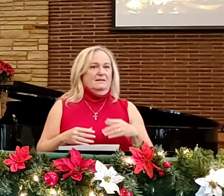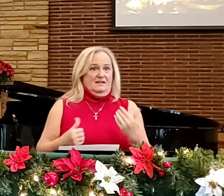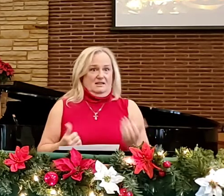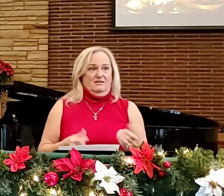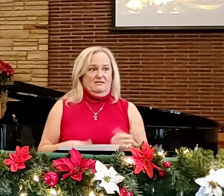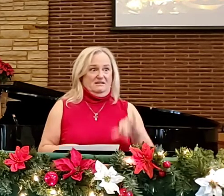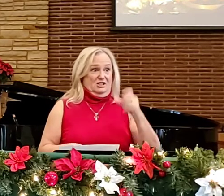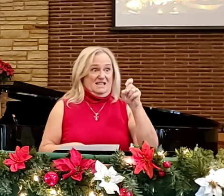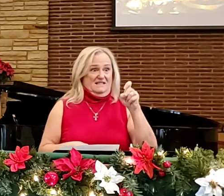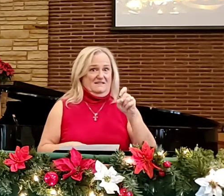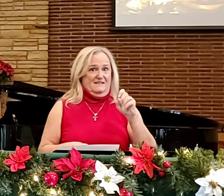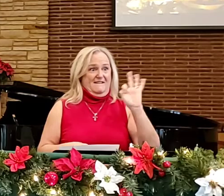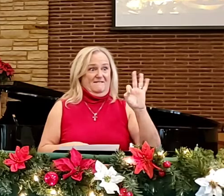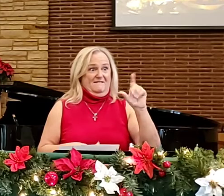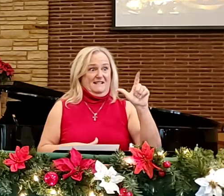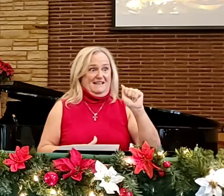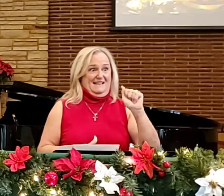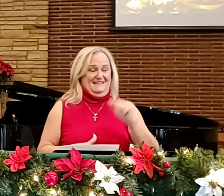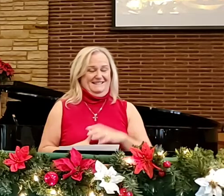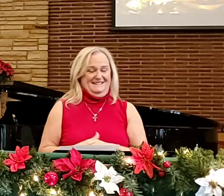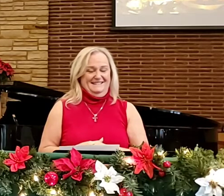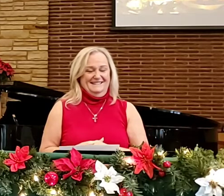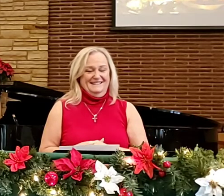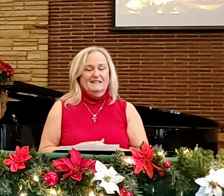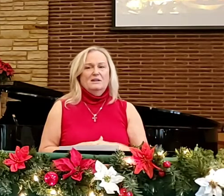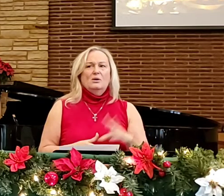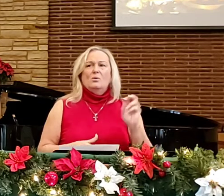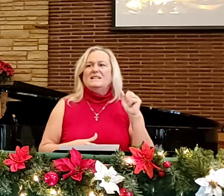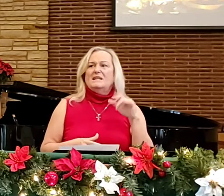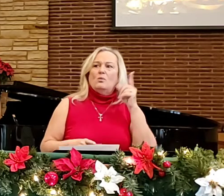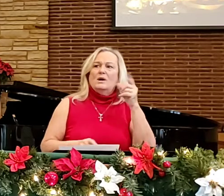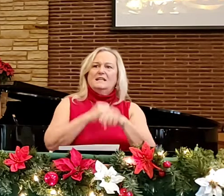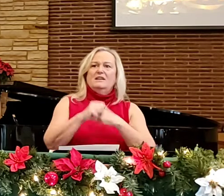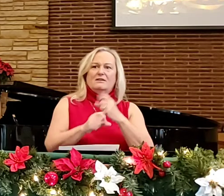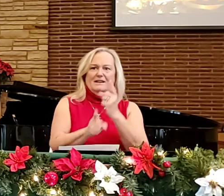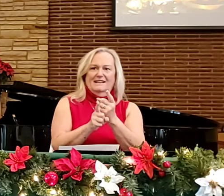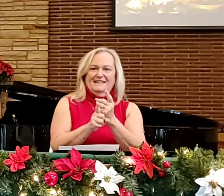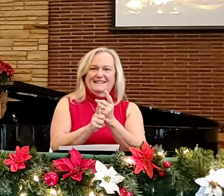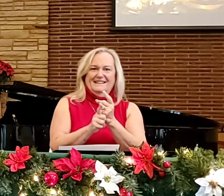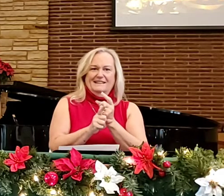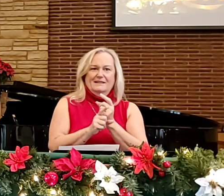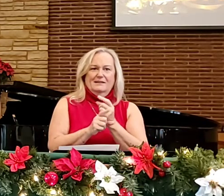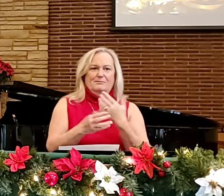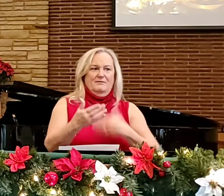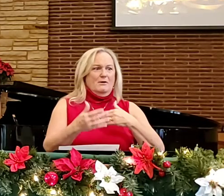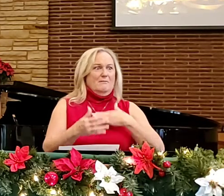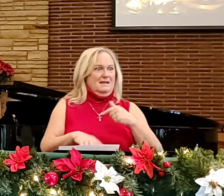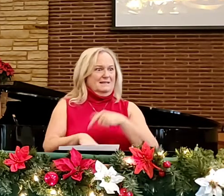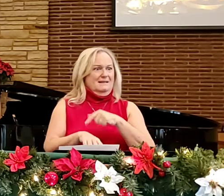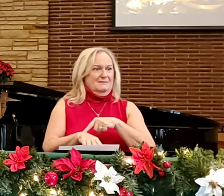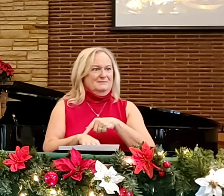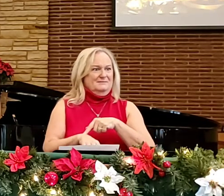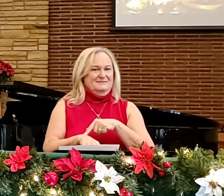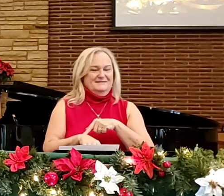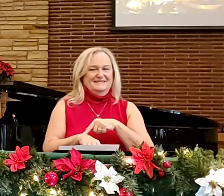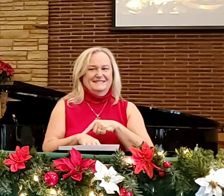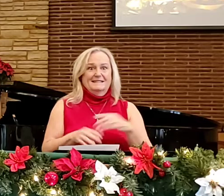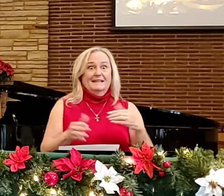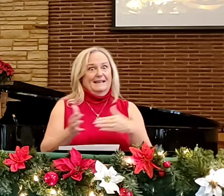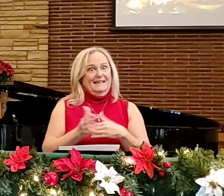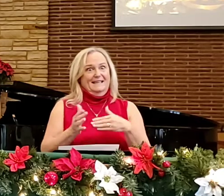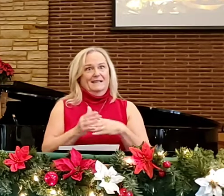old Jacksonville, FLA. There was that one year, though, right? I think that was before my time.